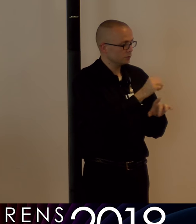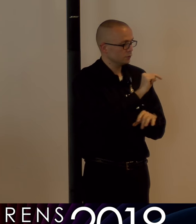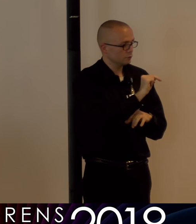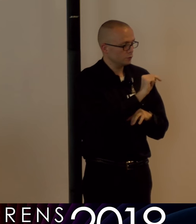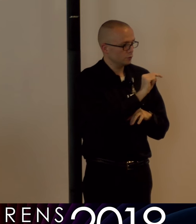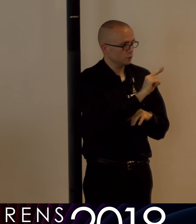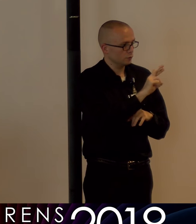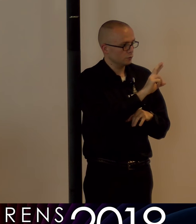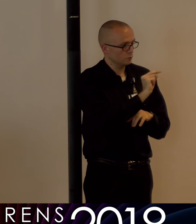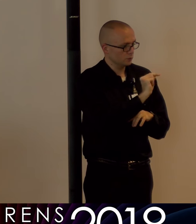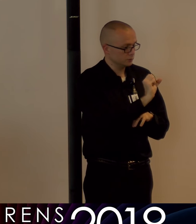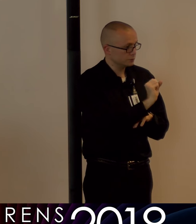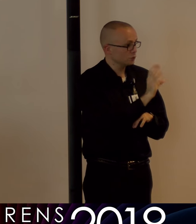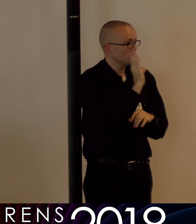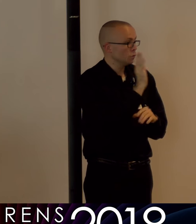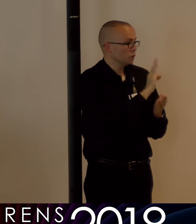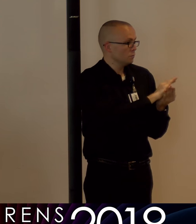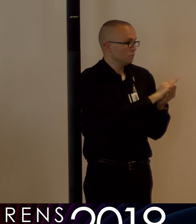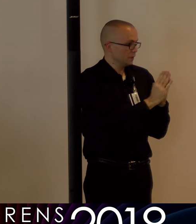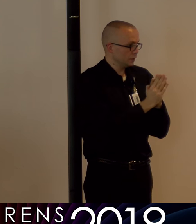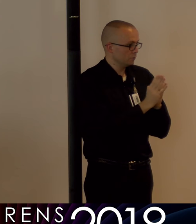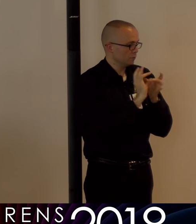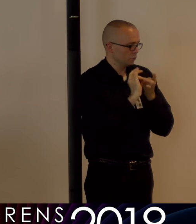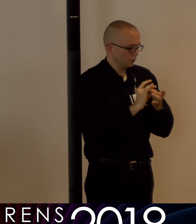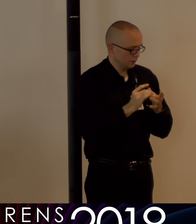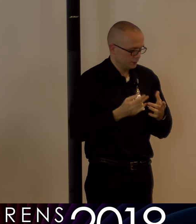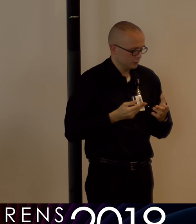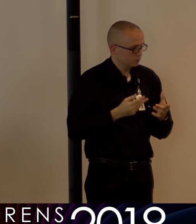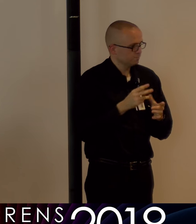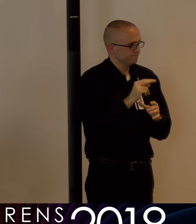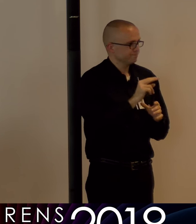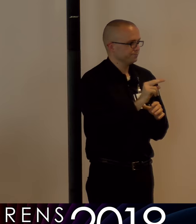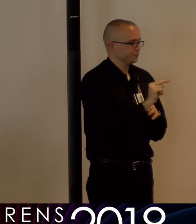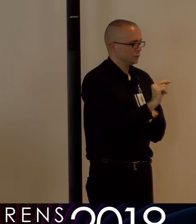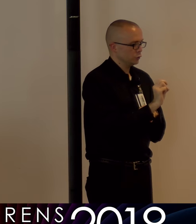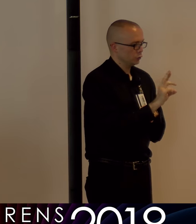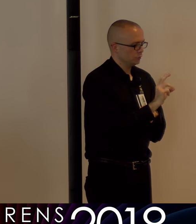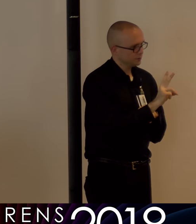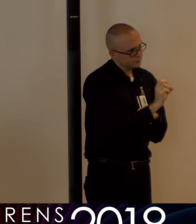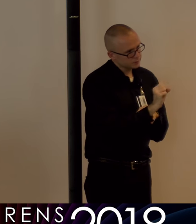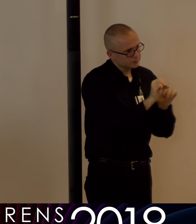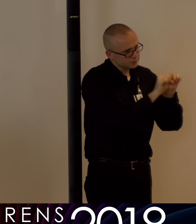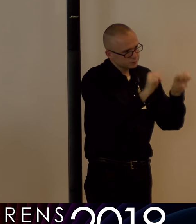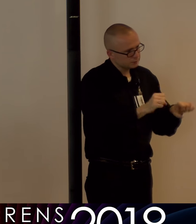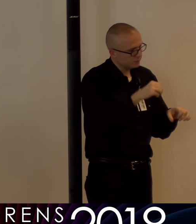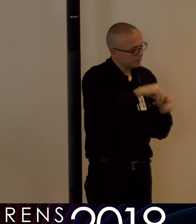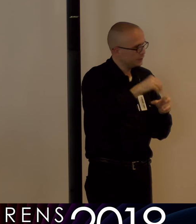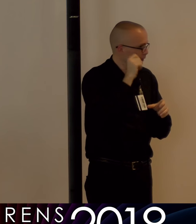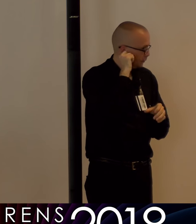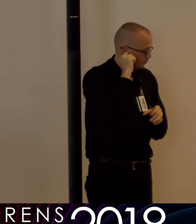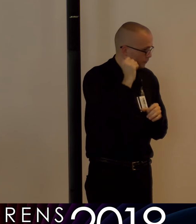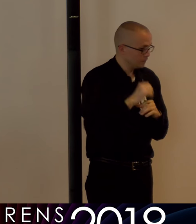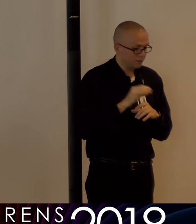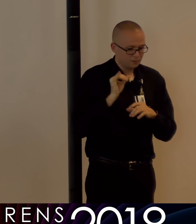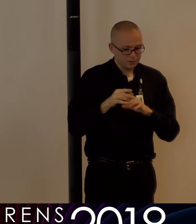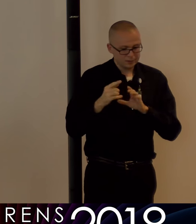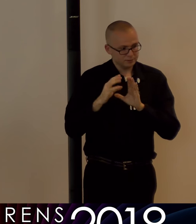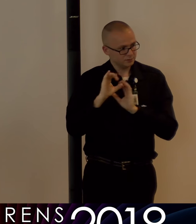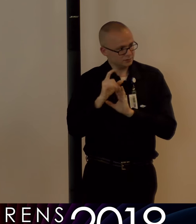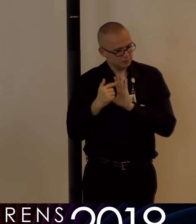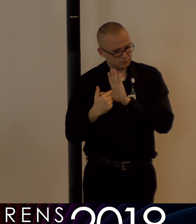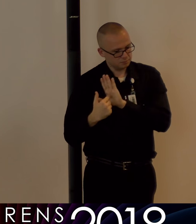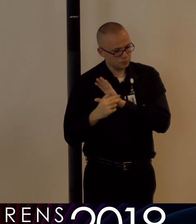These are cells that are going to become part of the nervous system of the ear, whereas these cells here in the bigger plot on the